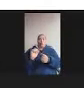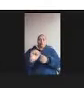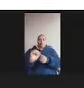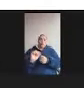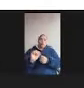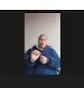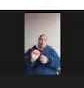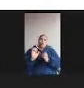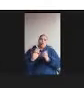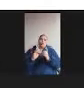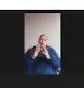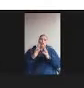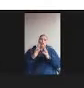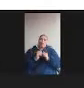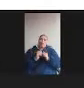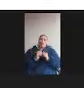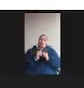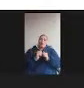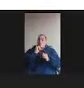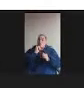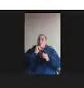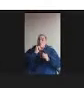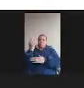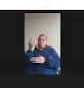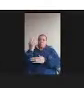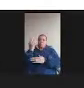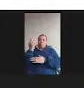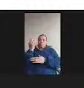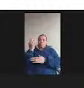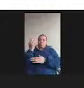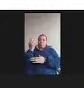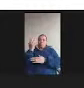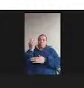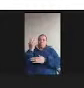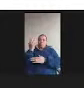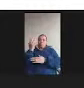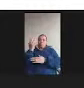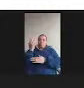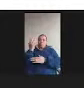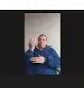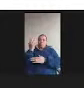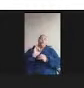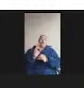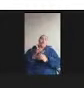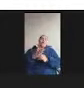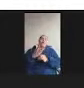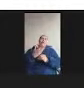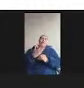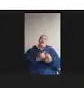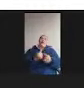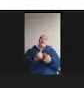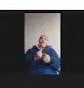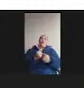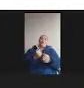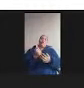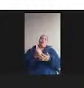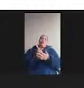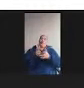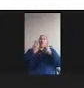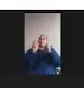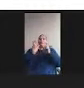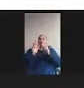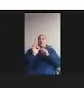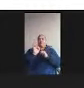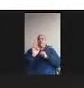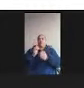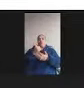educational workshop in the morning. We then give them a bit of lunch, and then in the afternoon they'll be able to observe the sitting of